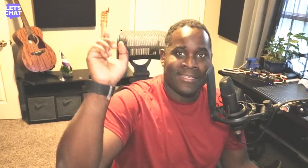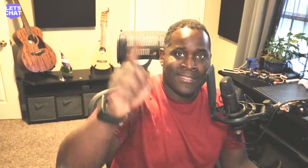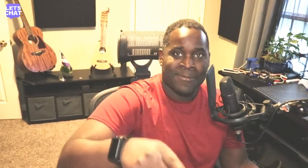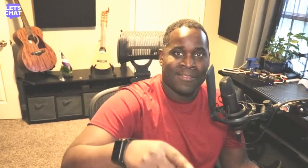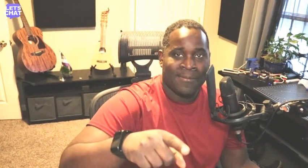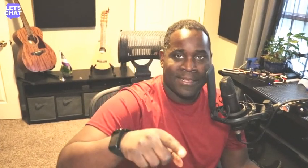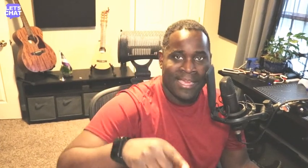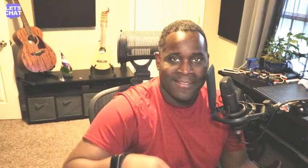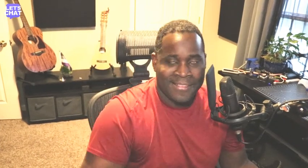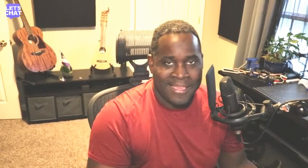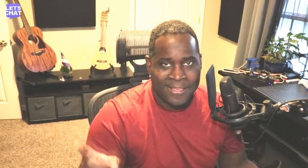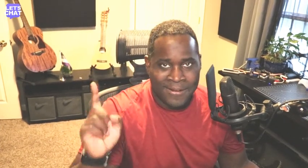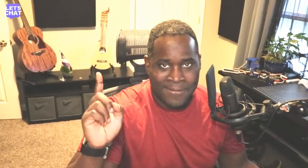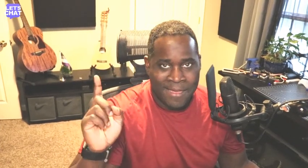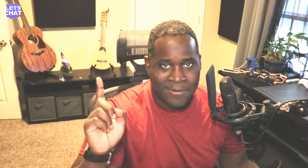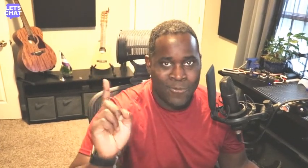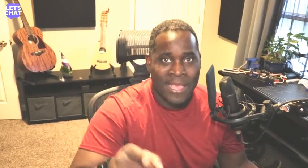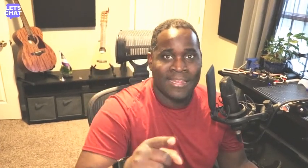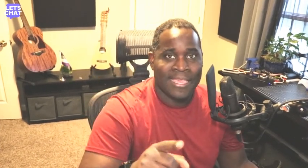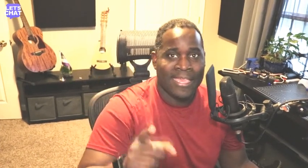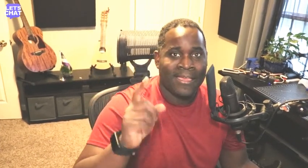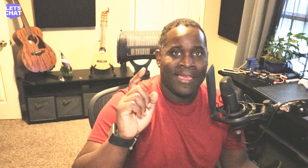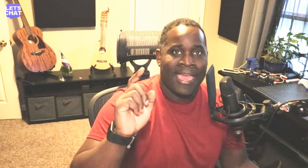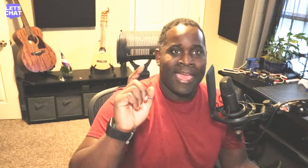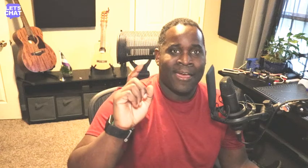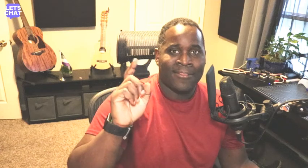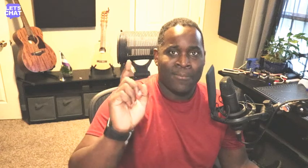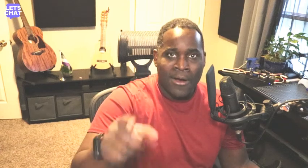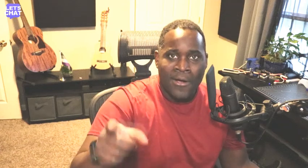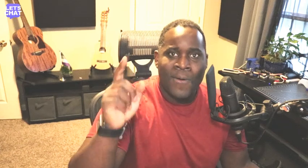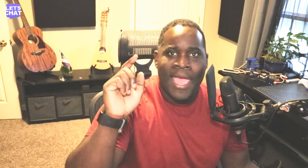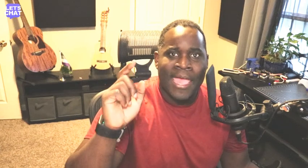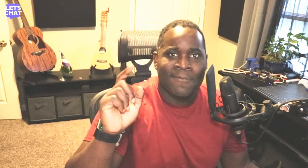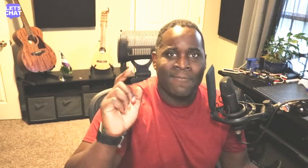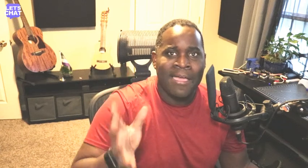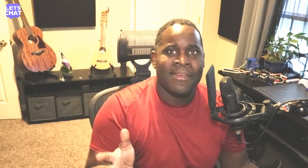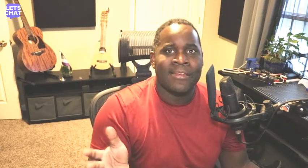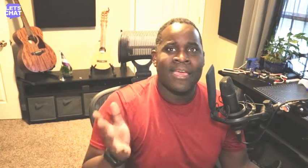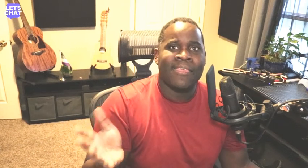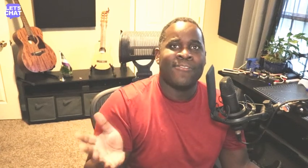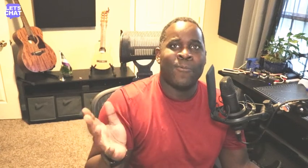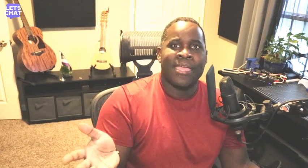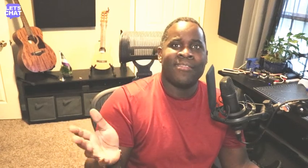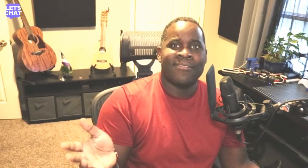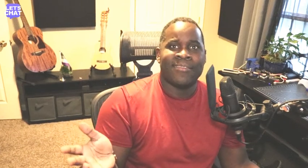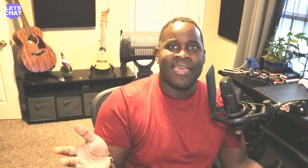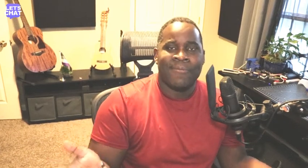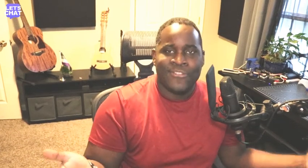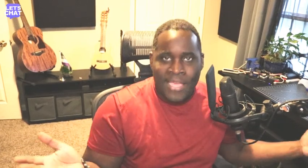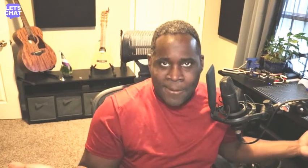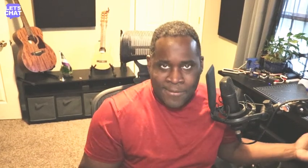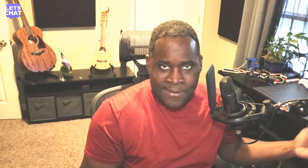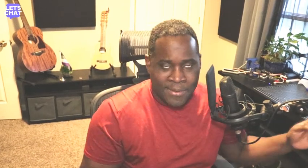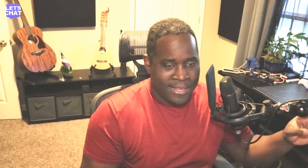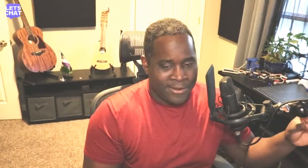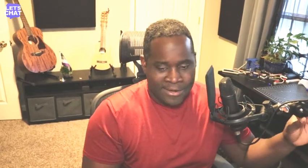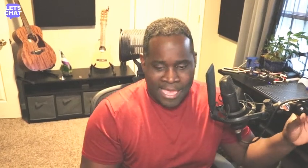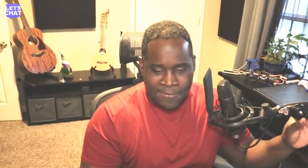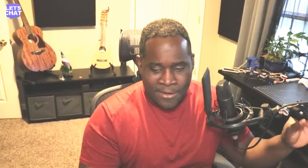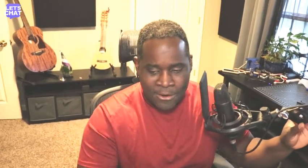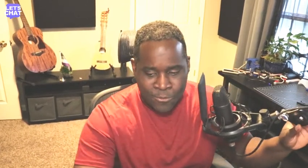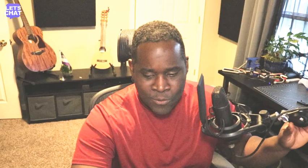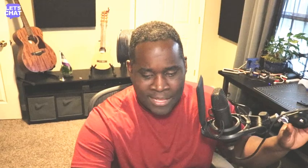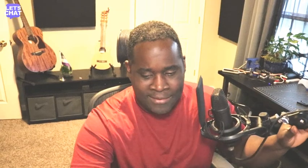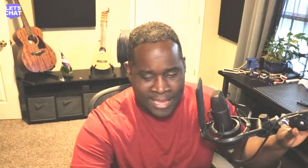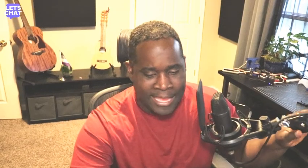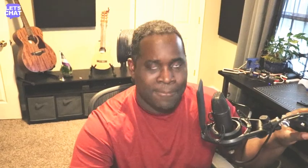a hug. Tell someone something nice today. You're going to have a great day tomorrow. And find a nice way to have a chat with somebody. You're going to